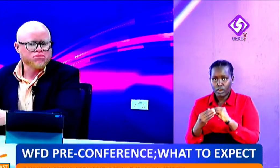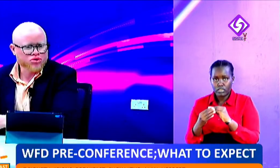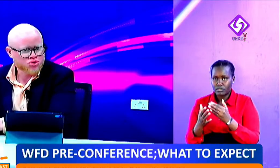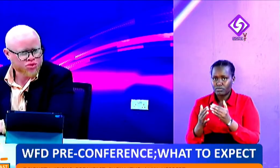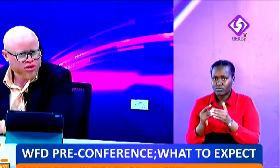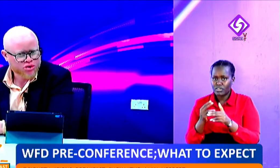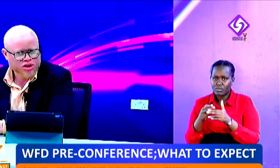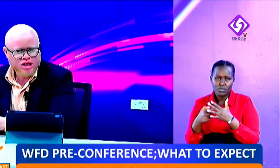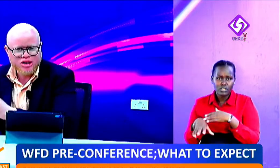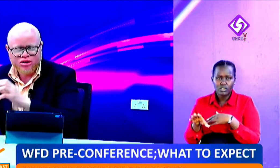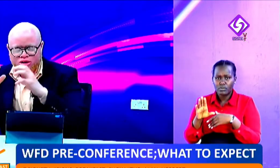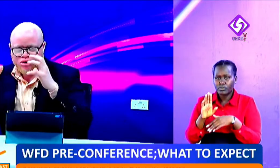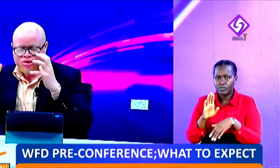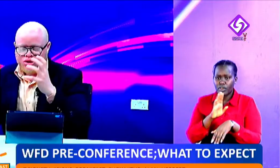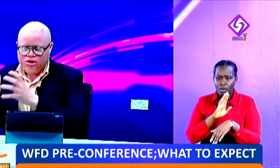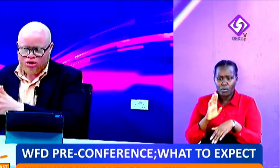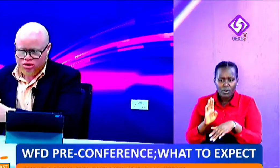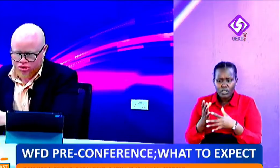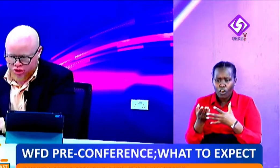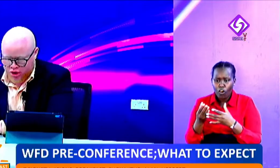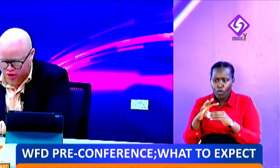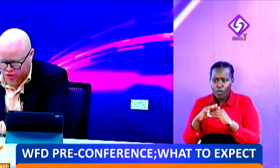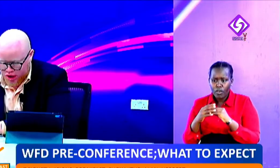them bots, or they are creating